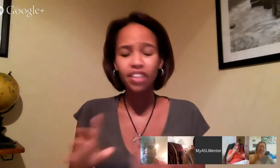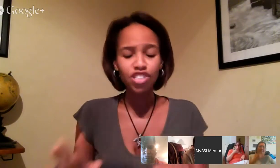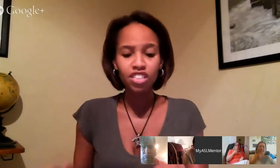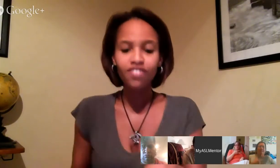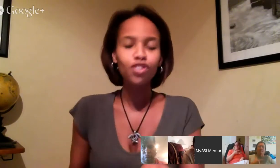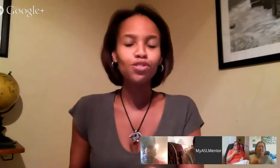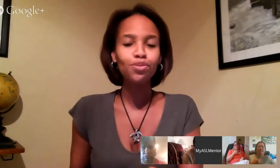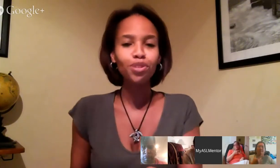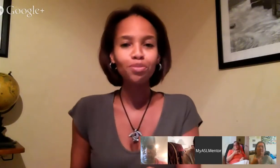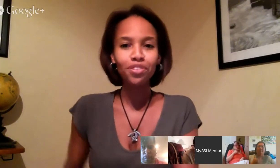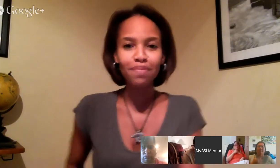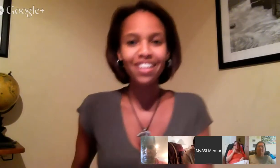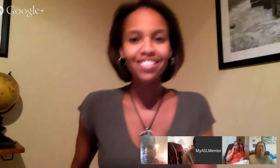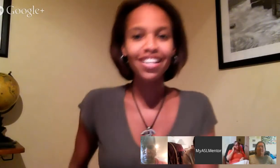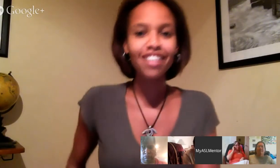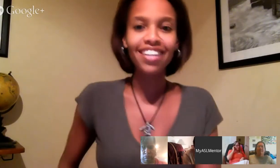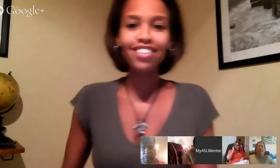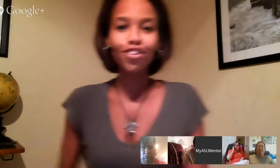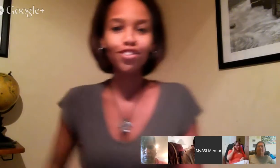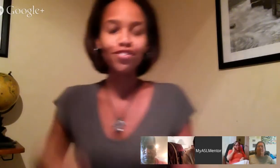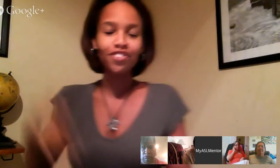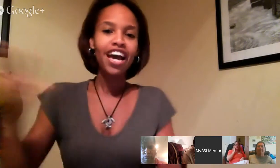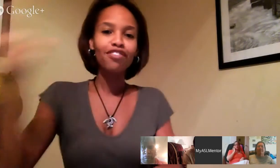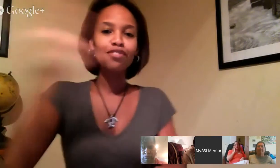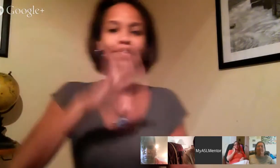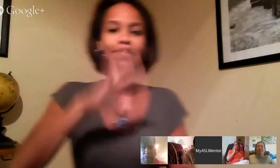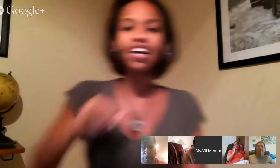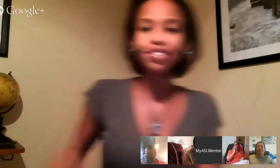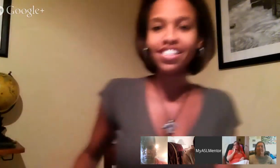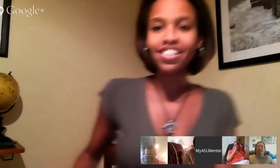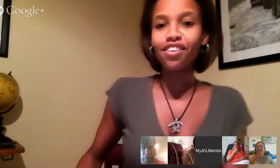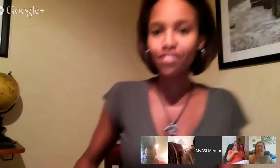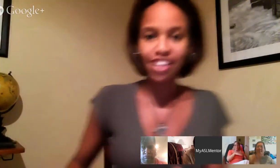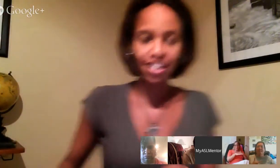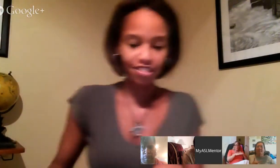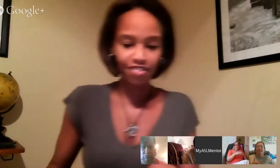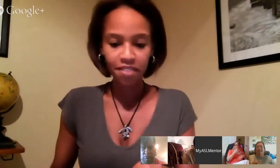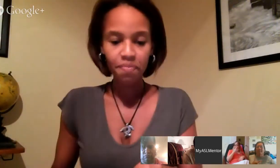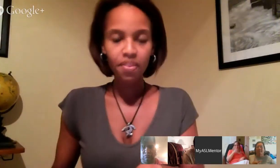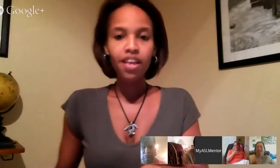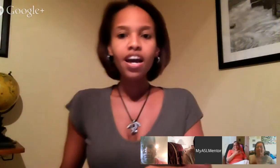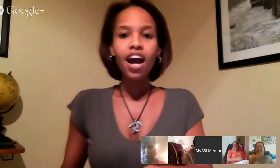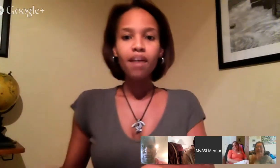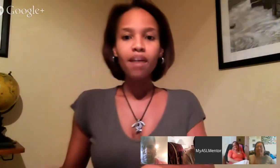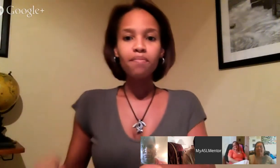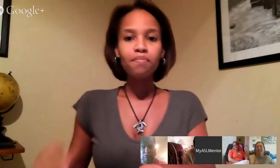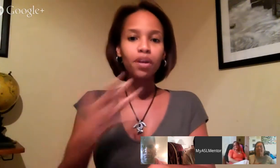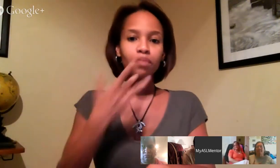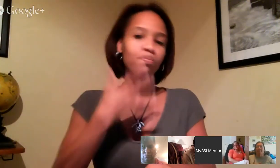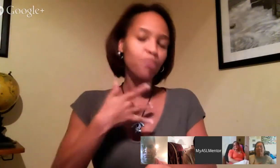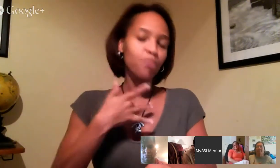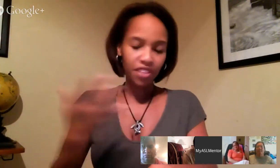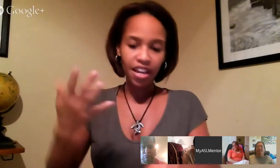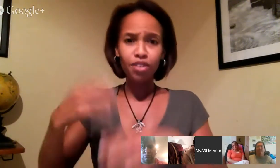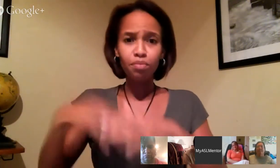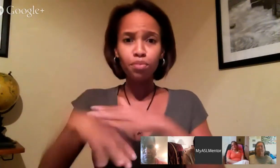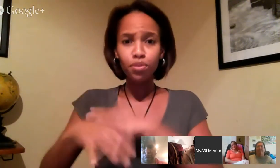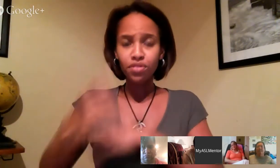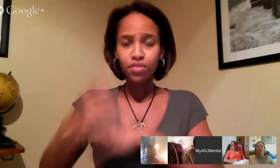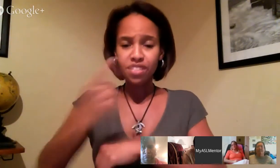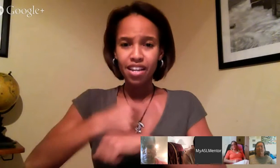I shouldn't have even used the word birthday because that sign is all over. Depending on what state you live, you sign it differently. But birthday